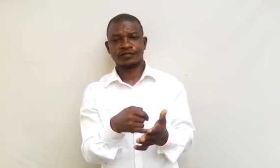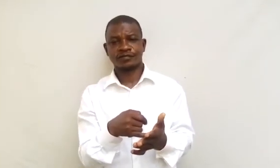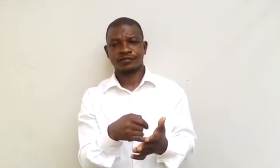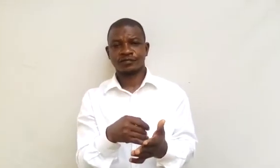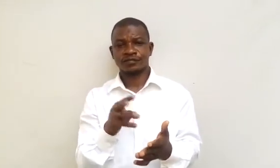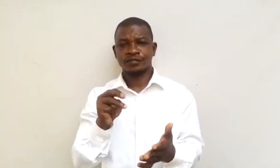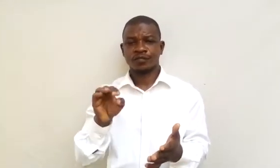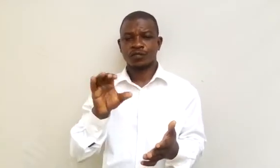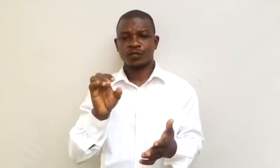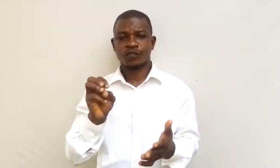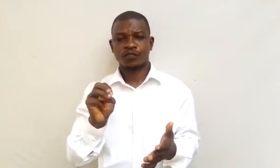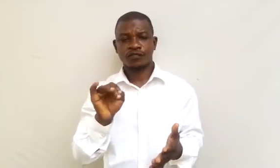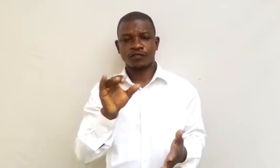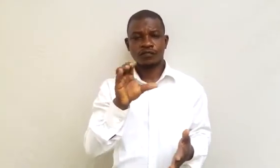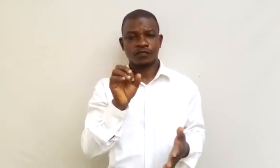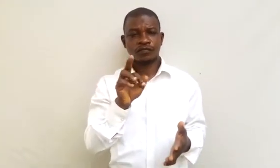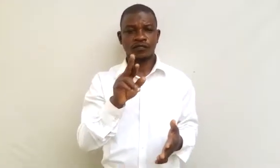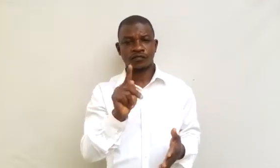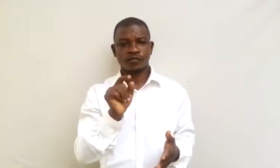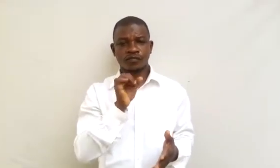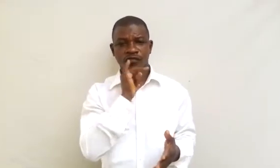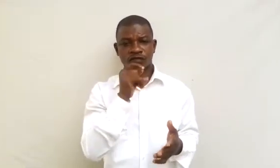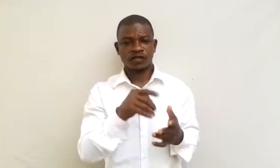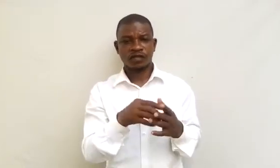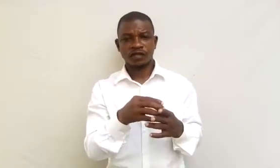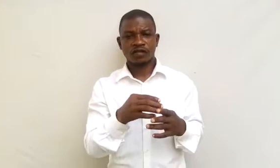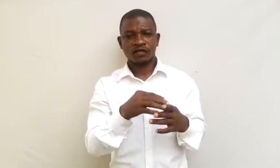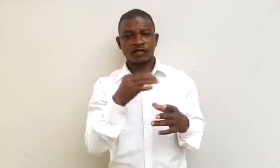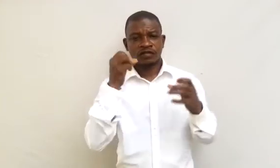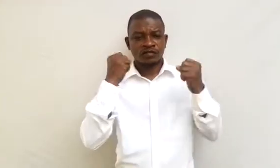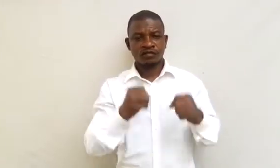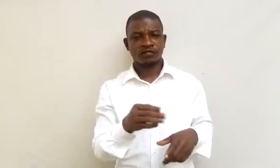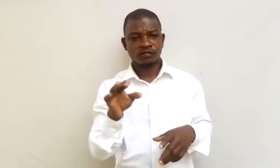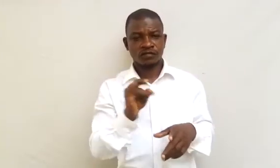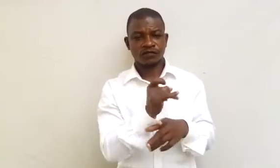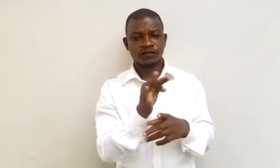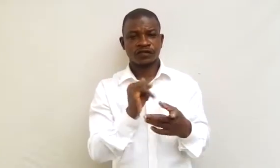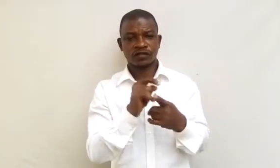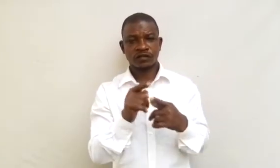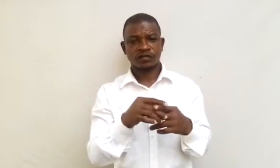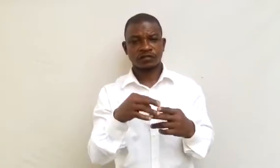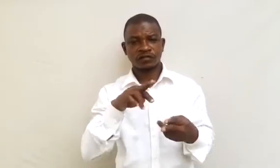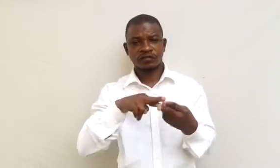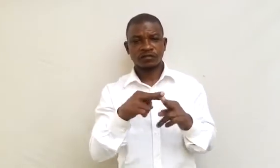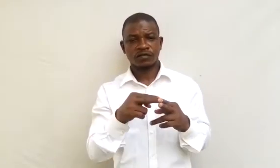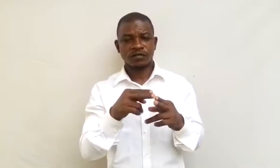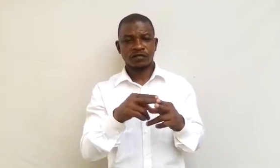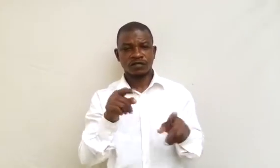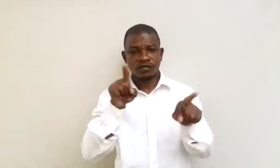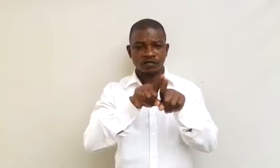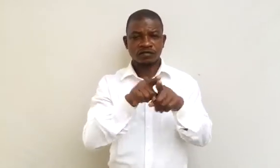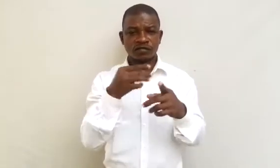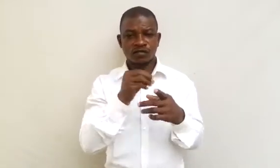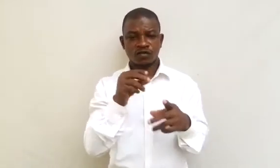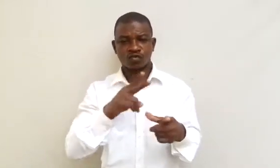Mimicry. It is the superficial resemblance of two or more organisms